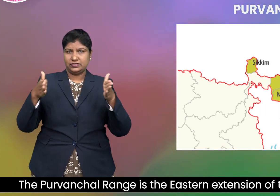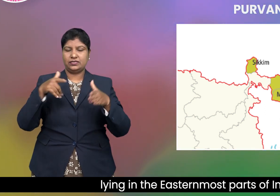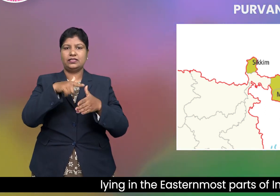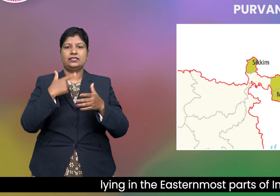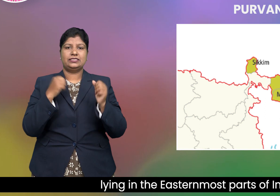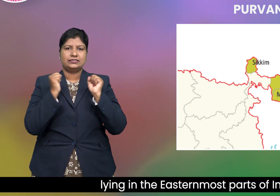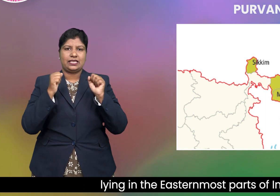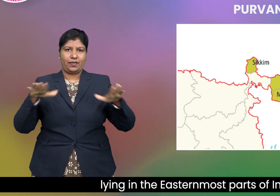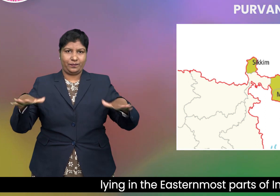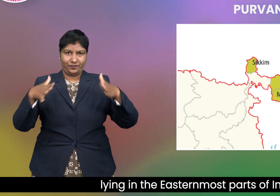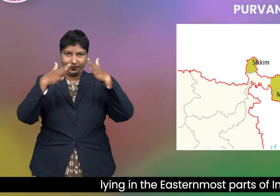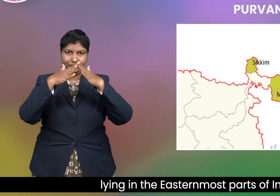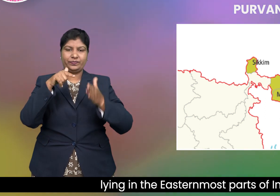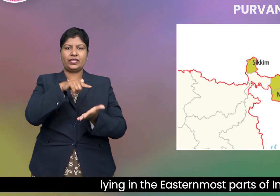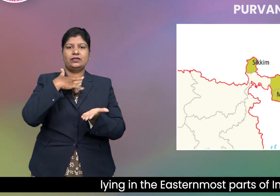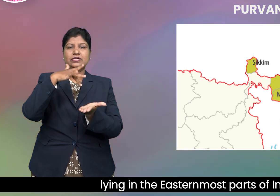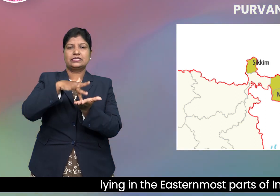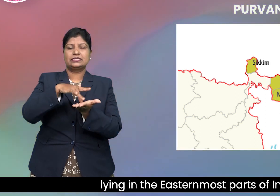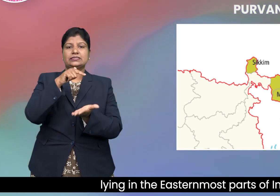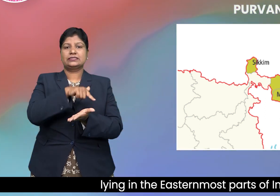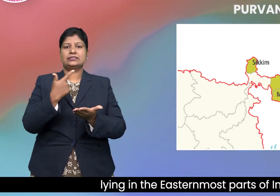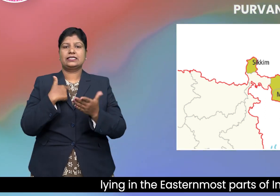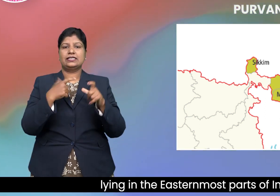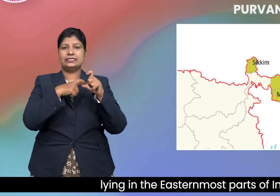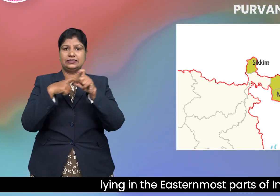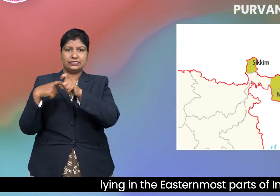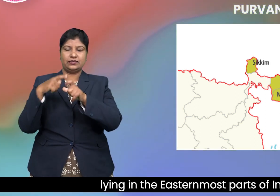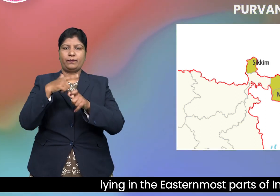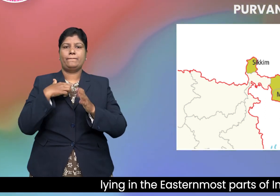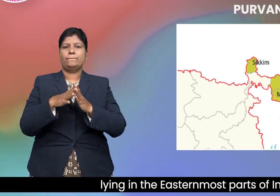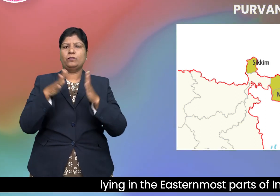lying in the easternmost parts of India